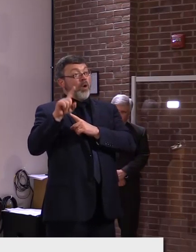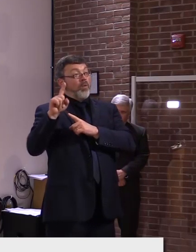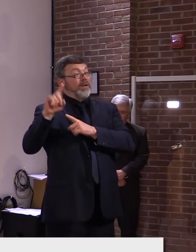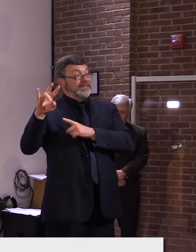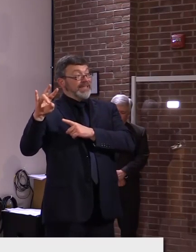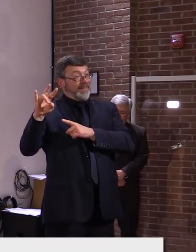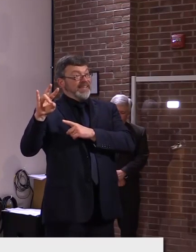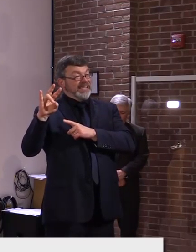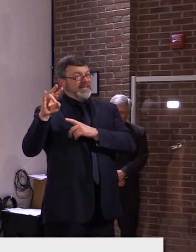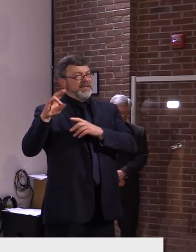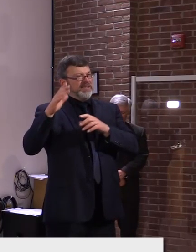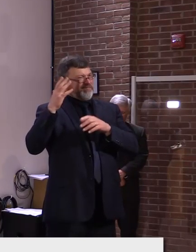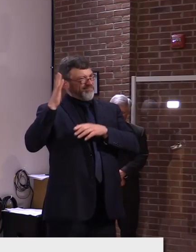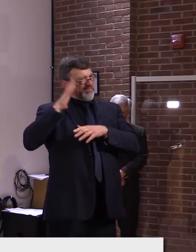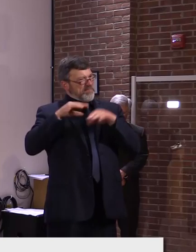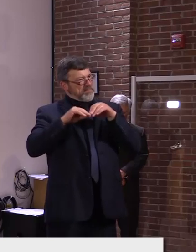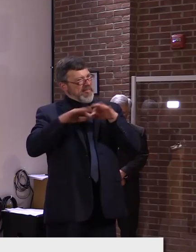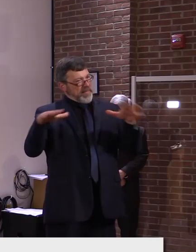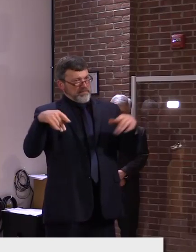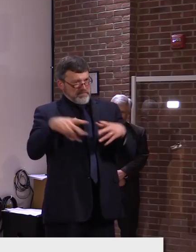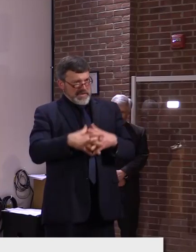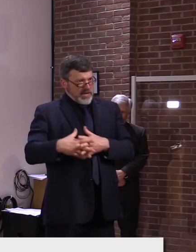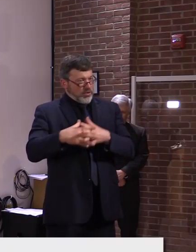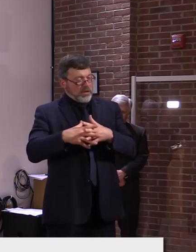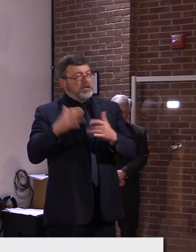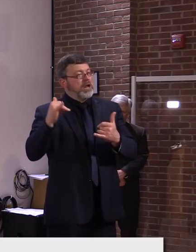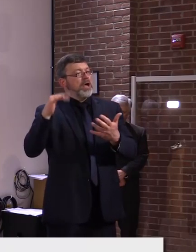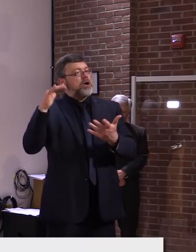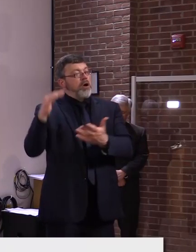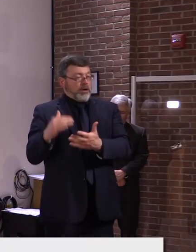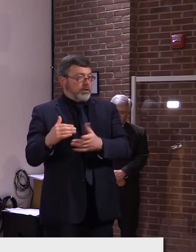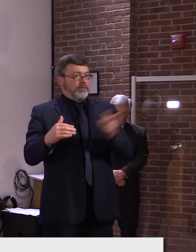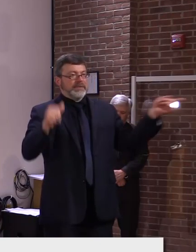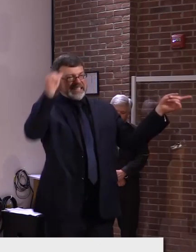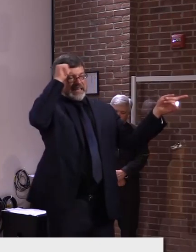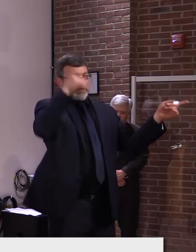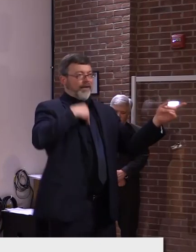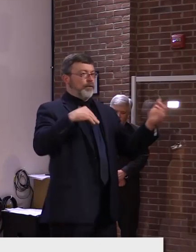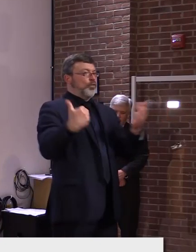Some in the UK believe this variant in India is actually